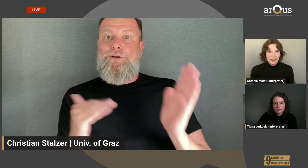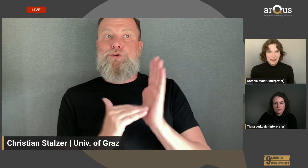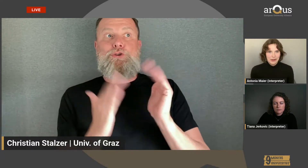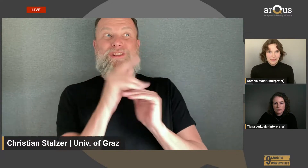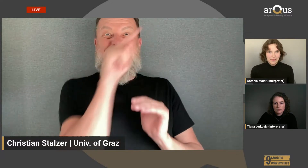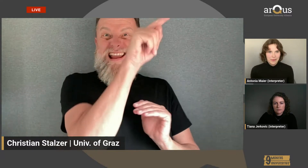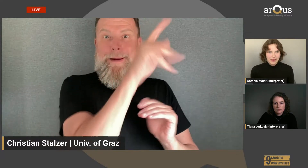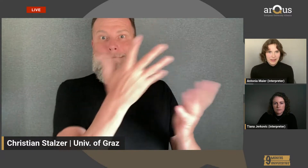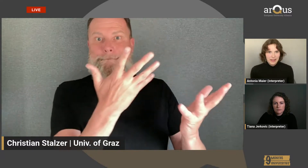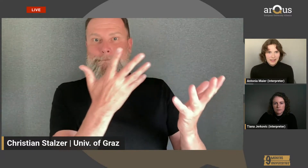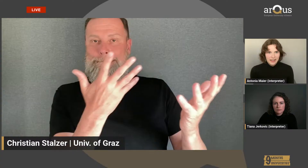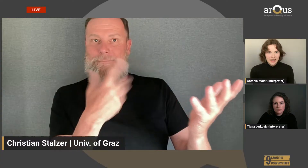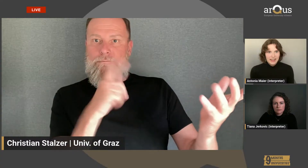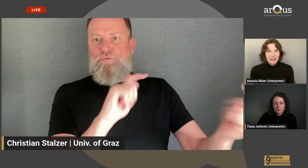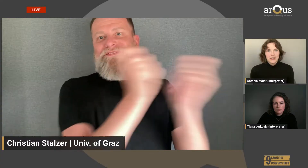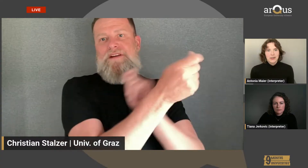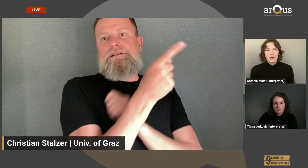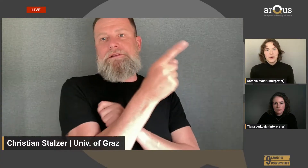my lecture.